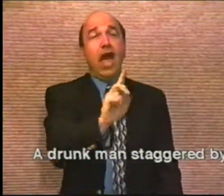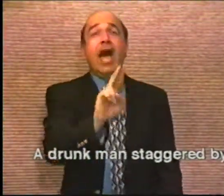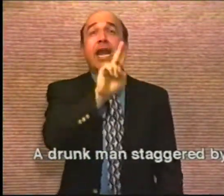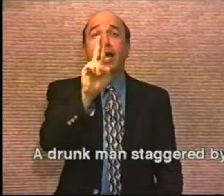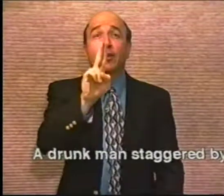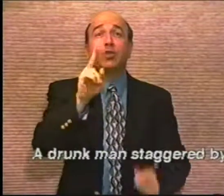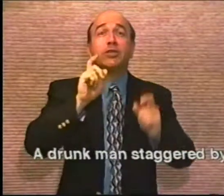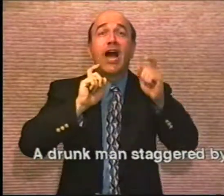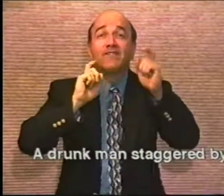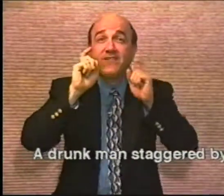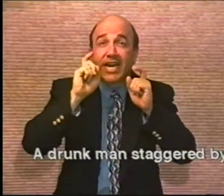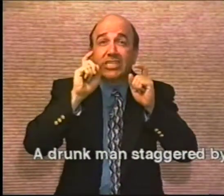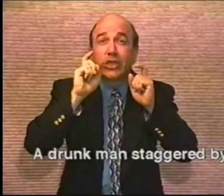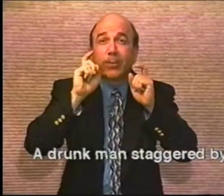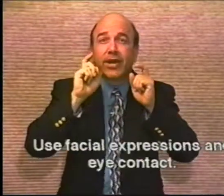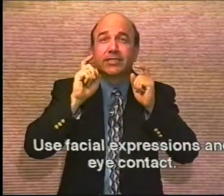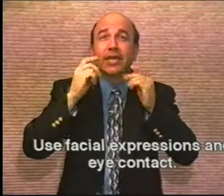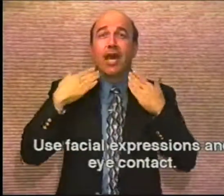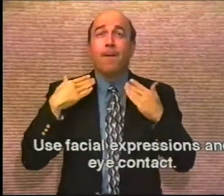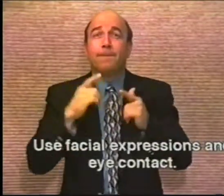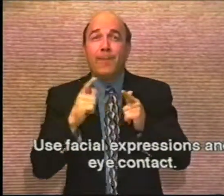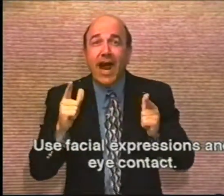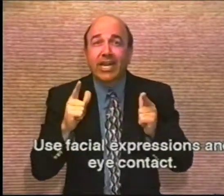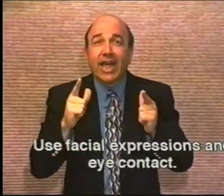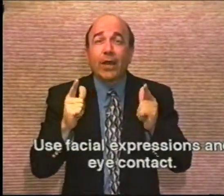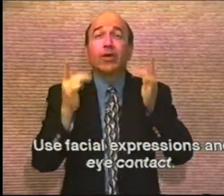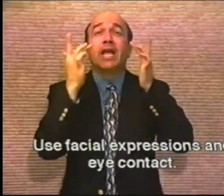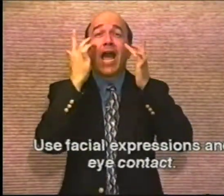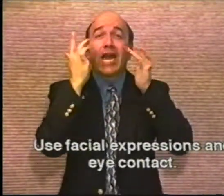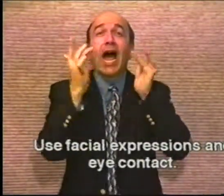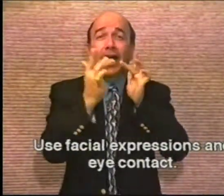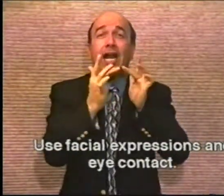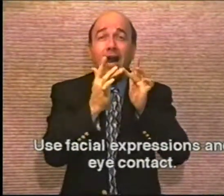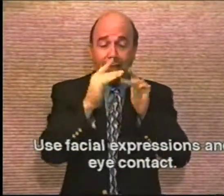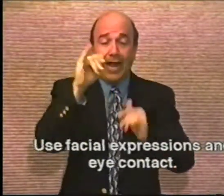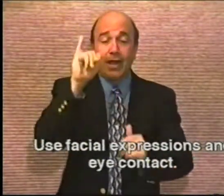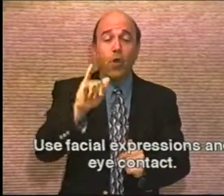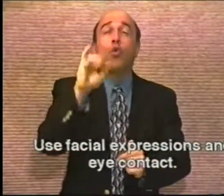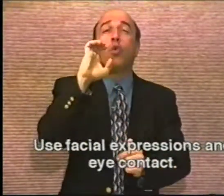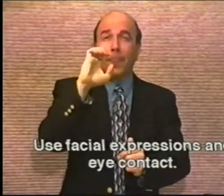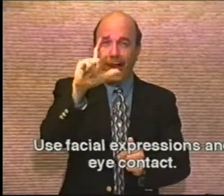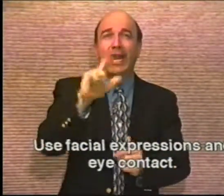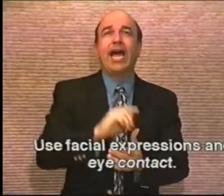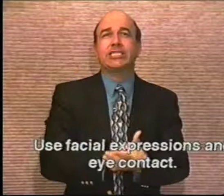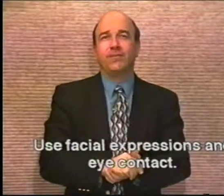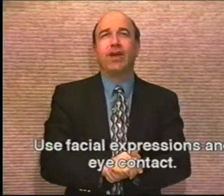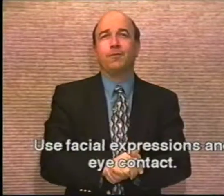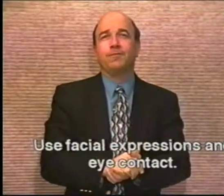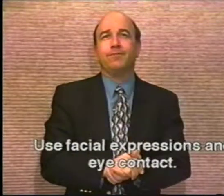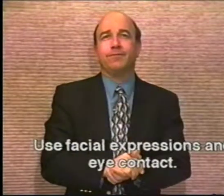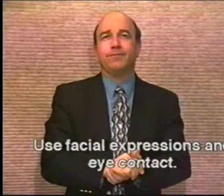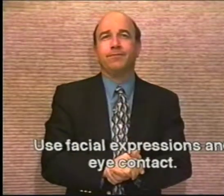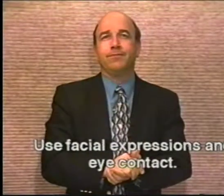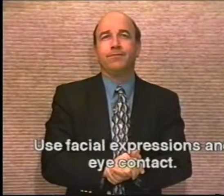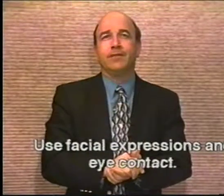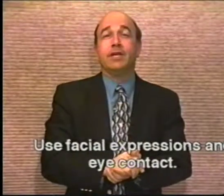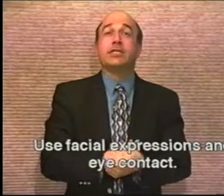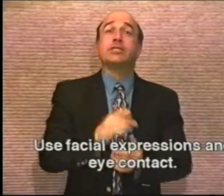And I use facial expression, body language, and eye contact with that classifier.